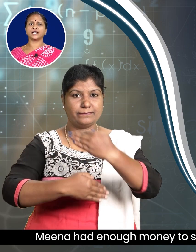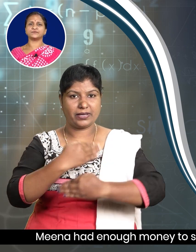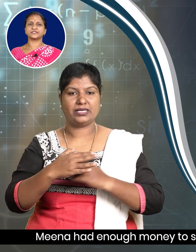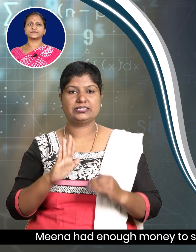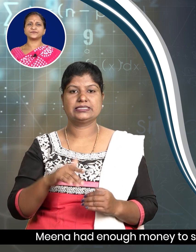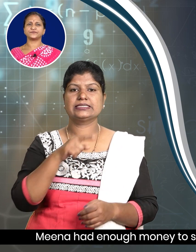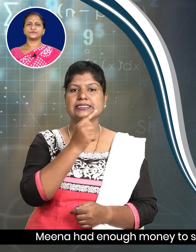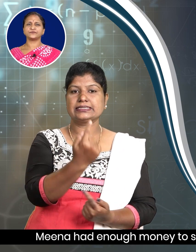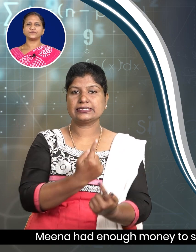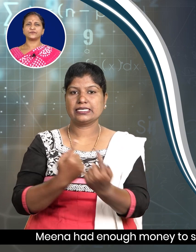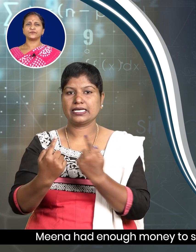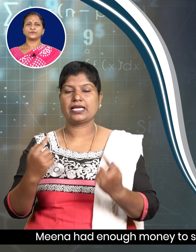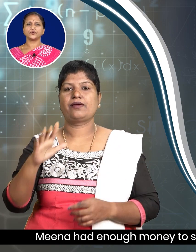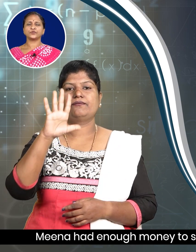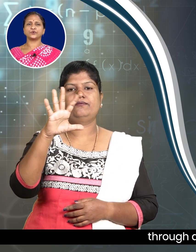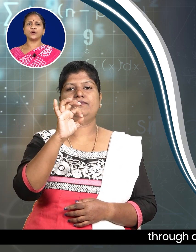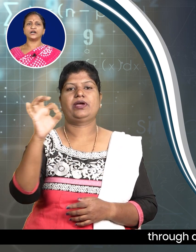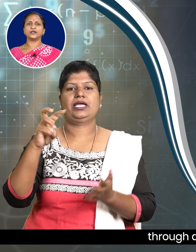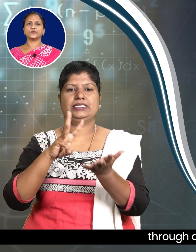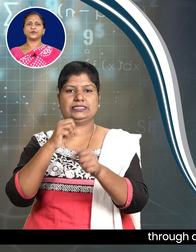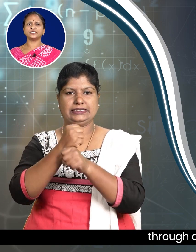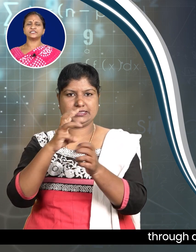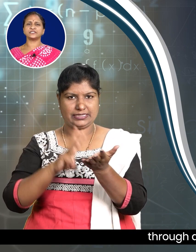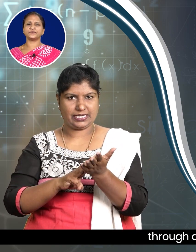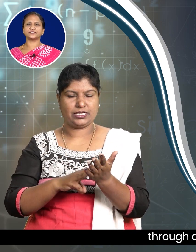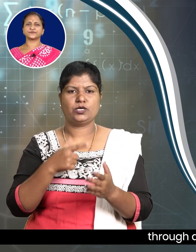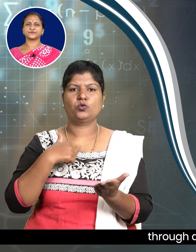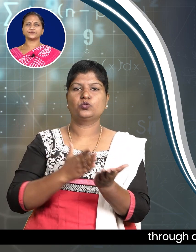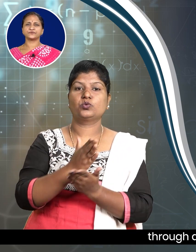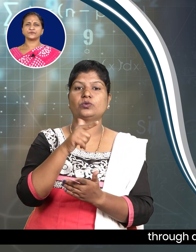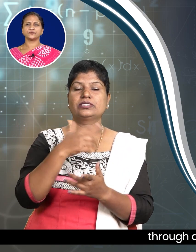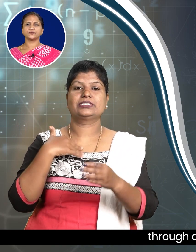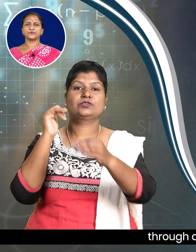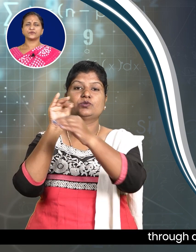500 grams, through a courier service.